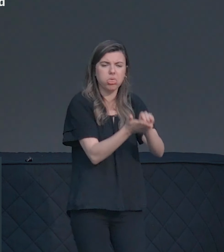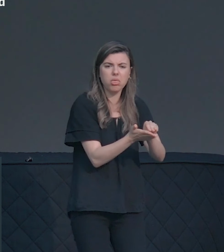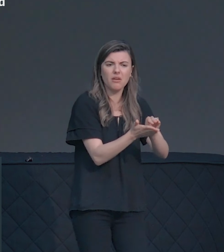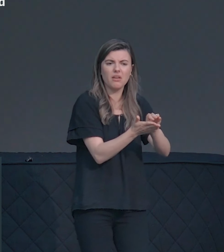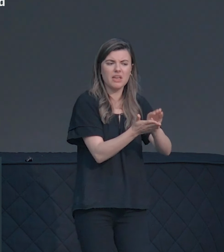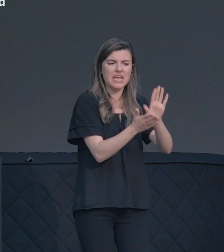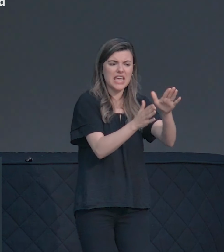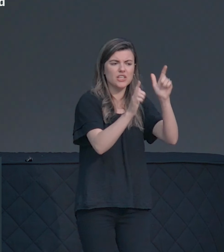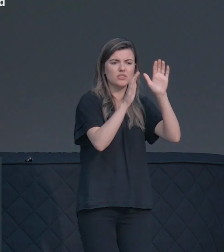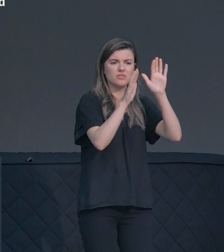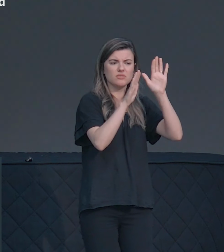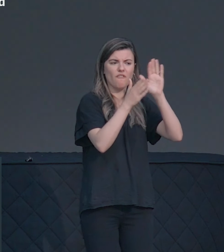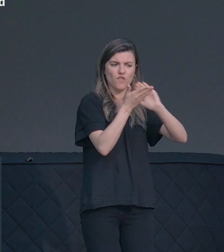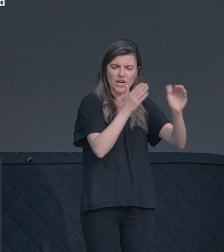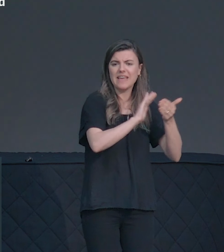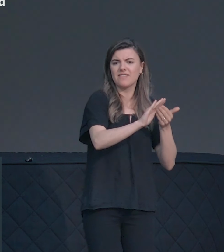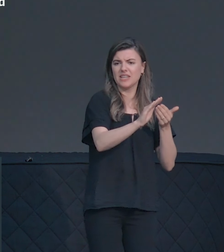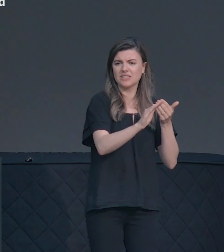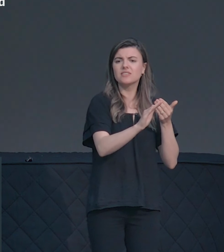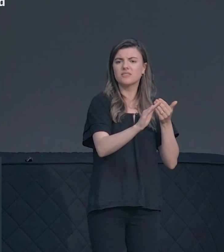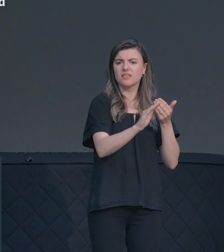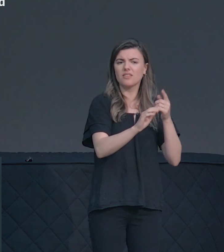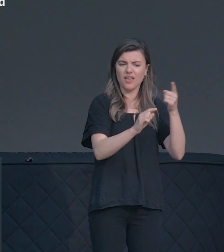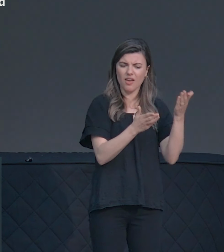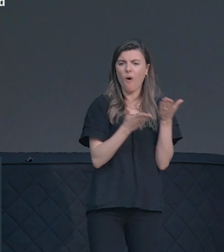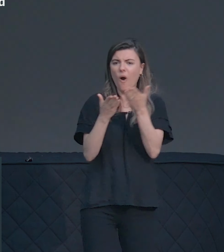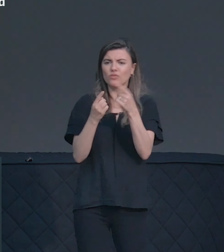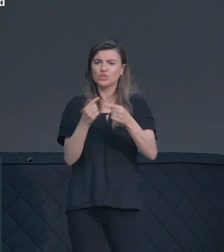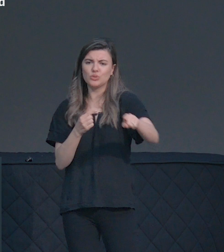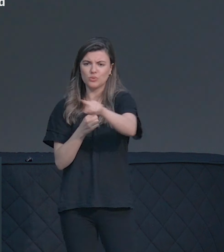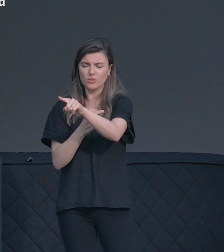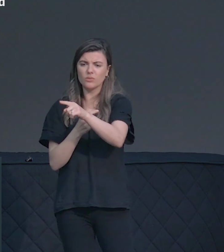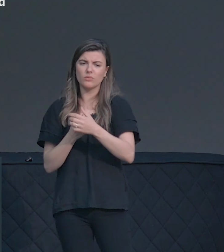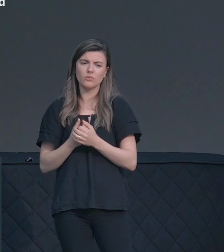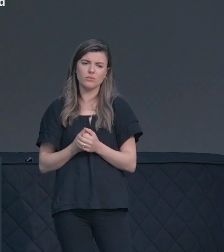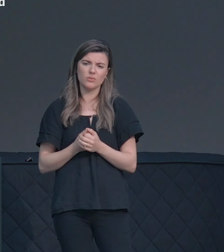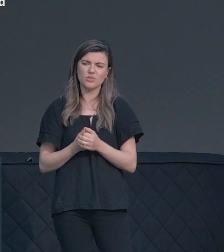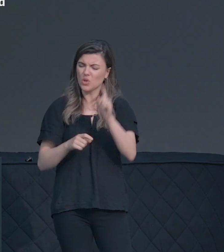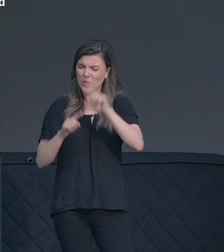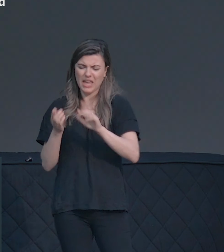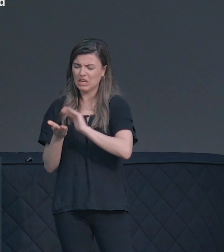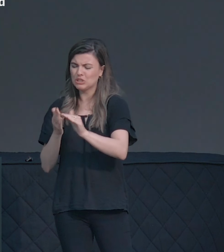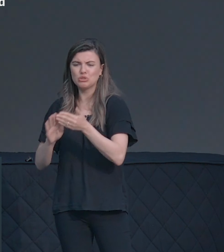greatness of the forgiveness that Jesus offers to you.